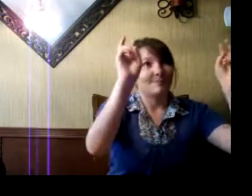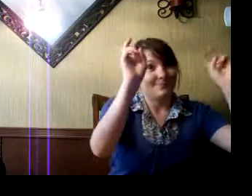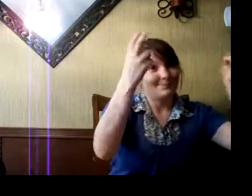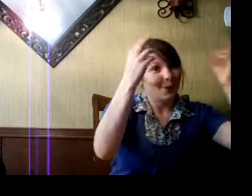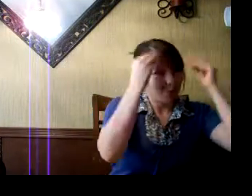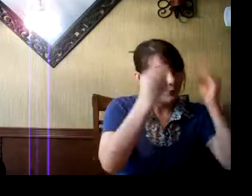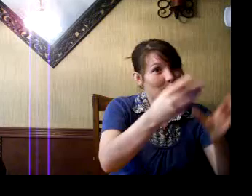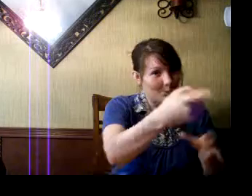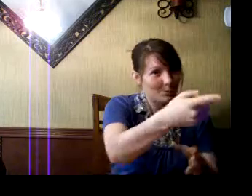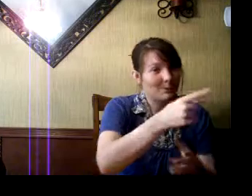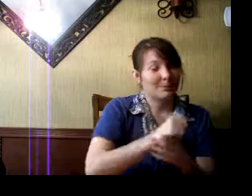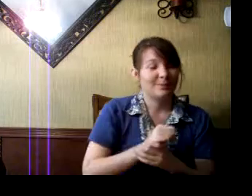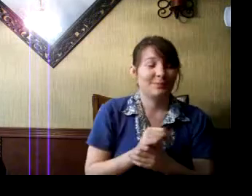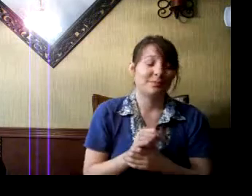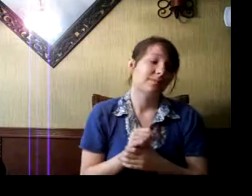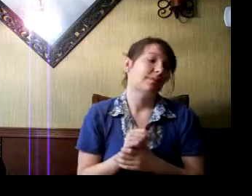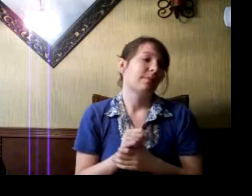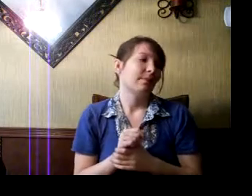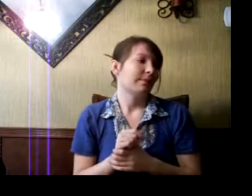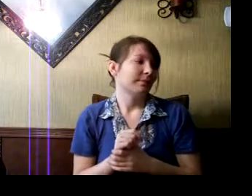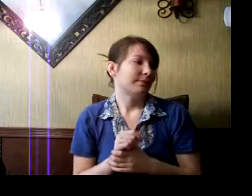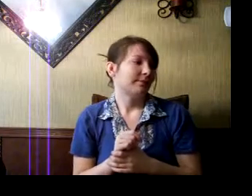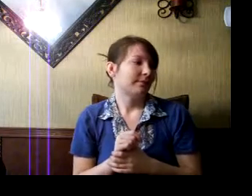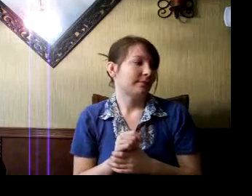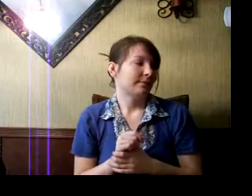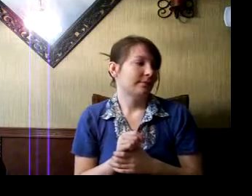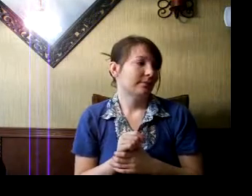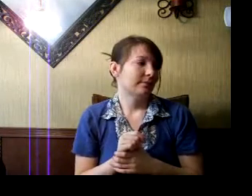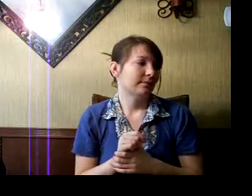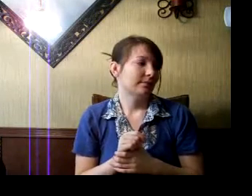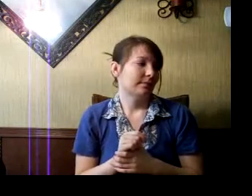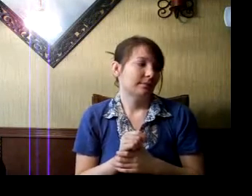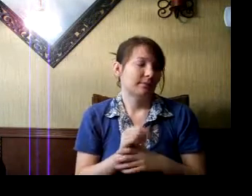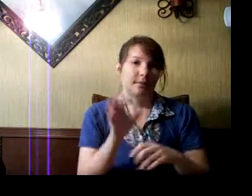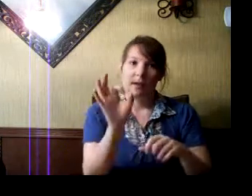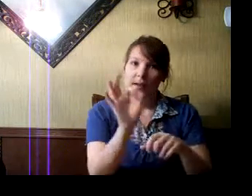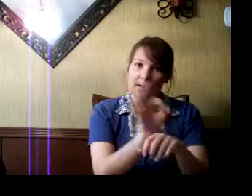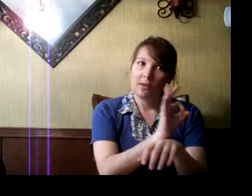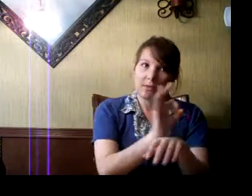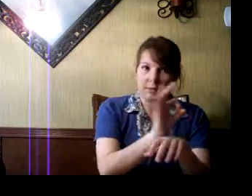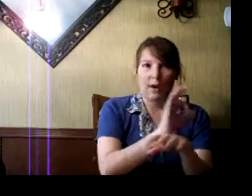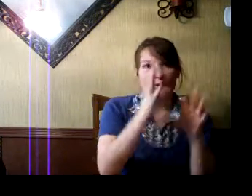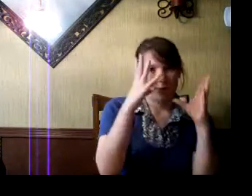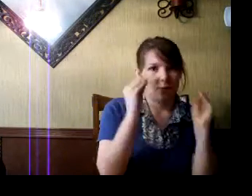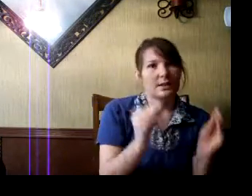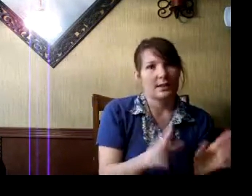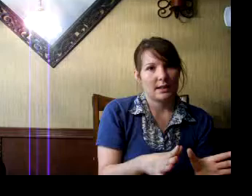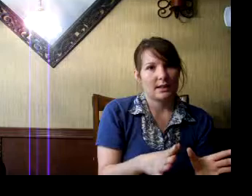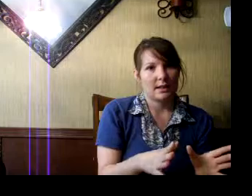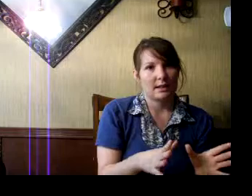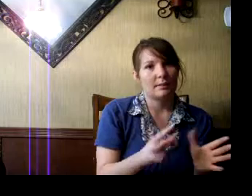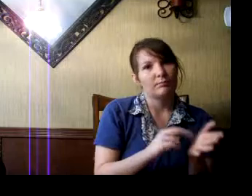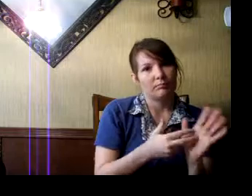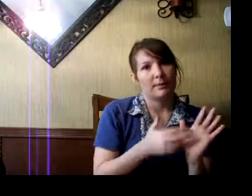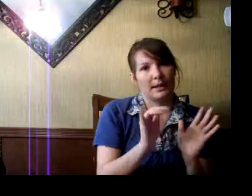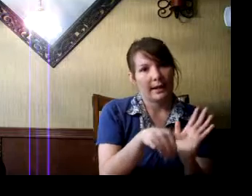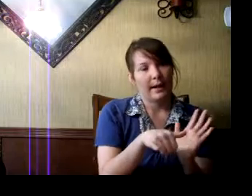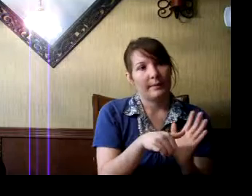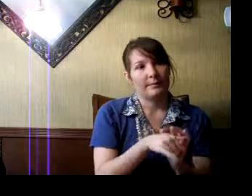charts. In other words, we're looking at it functionally. The content says, now's the time to do this, and so we teach